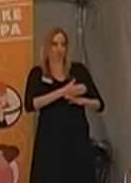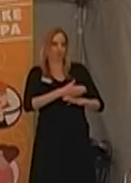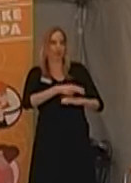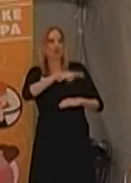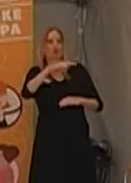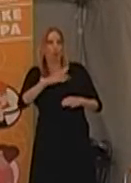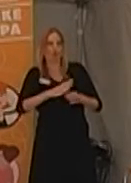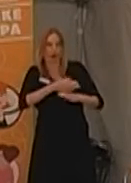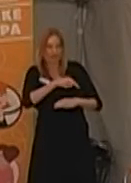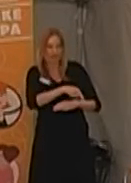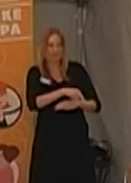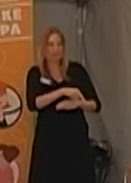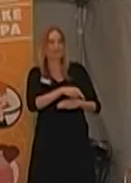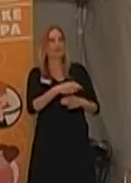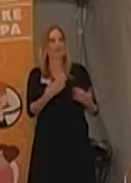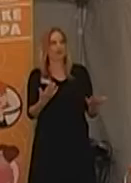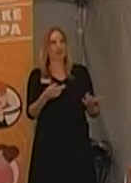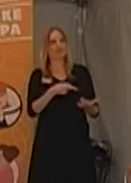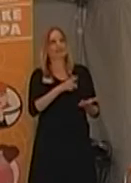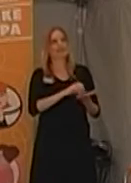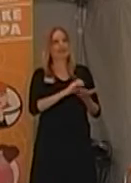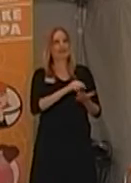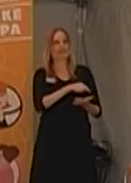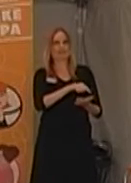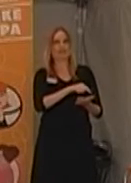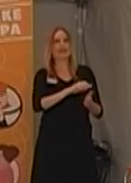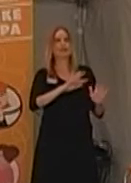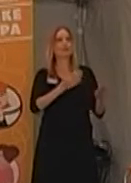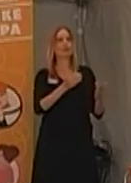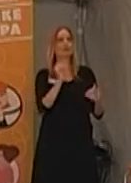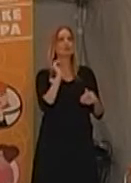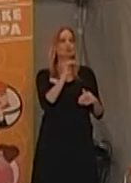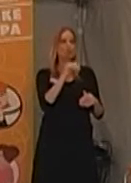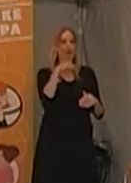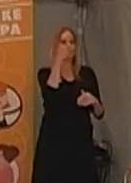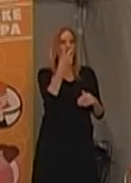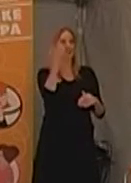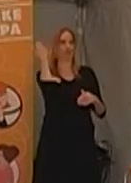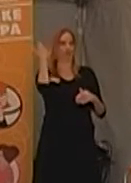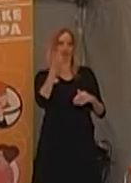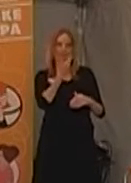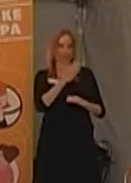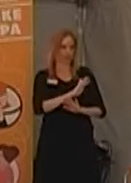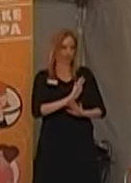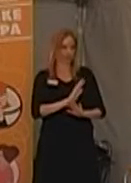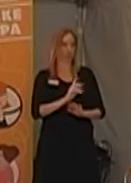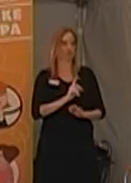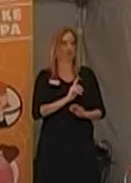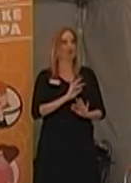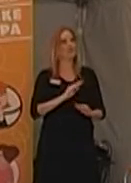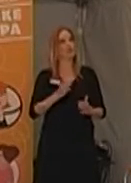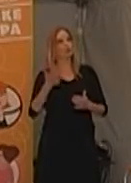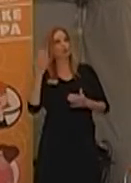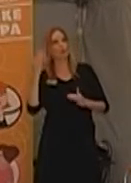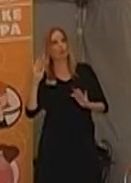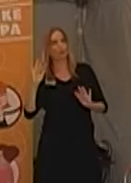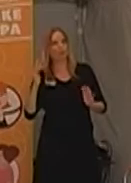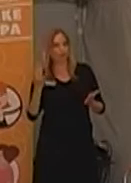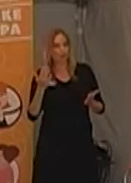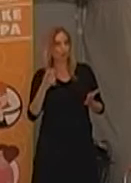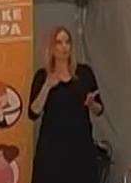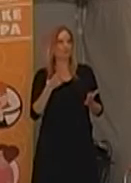So it's not like it's been happening, thousands of years, or if it has, then at least it has not been codified,